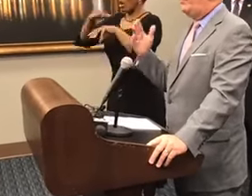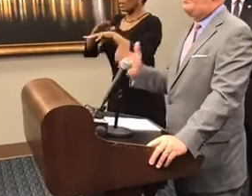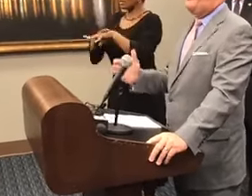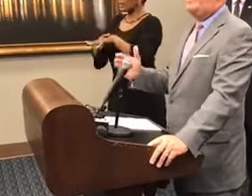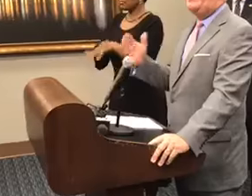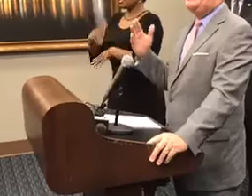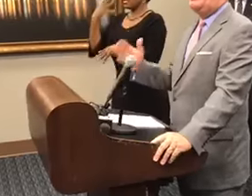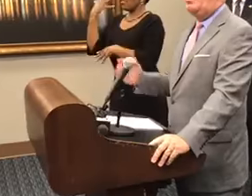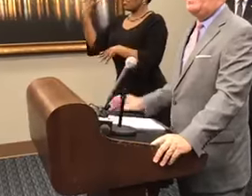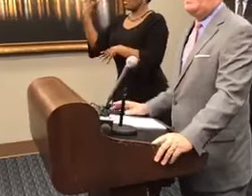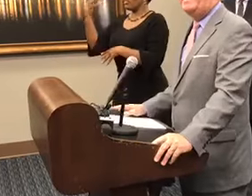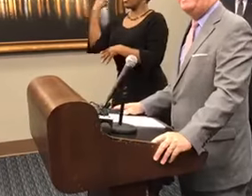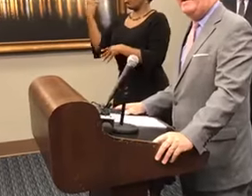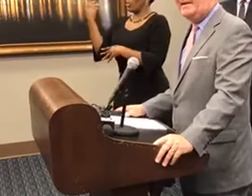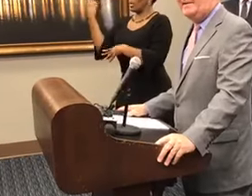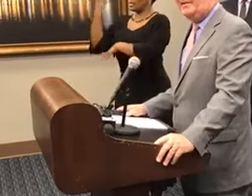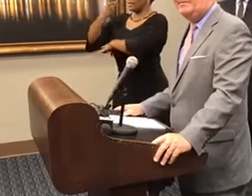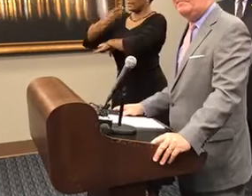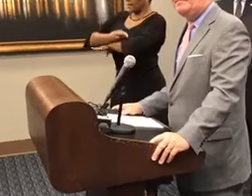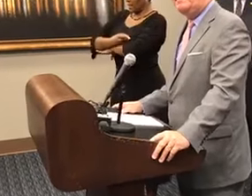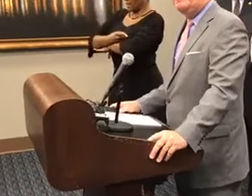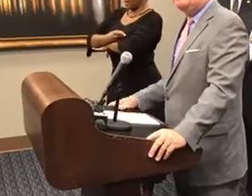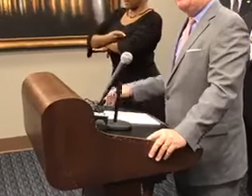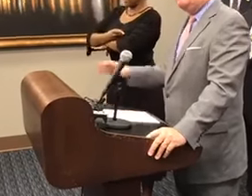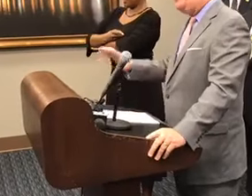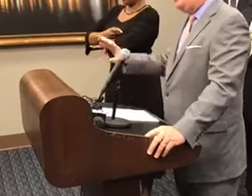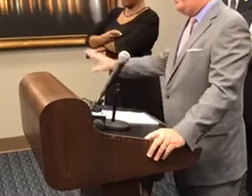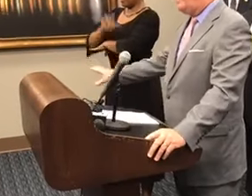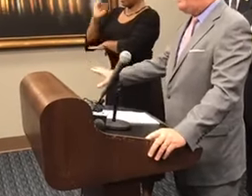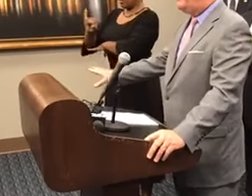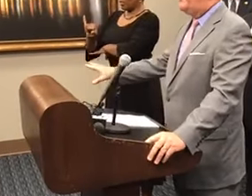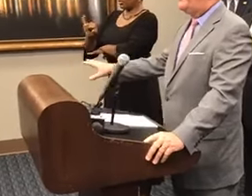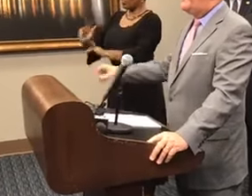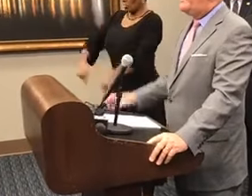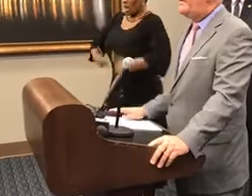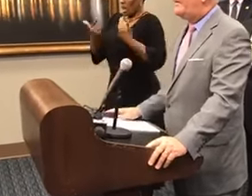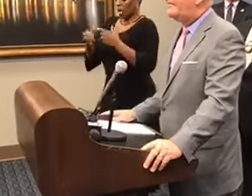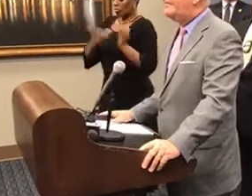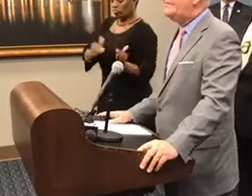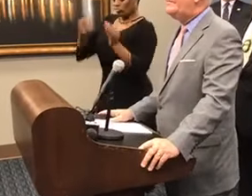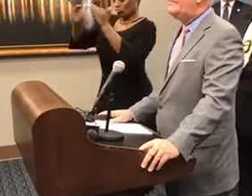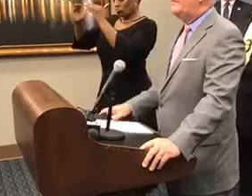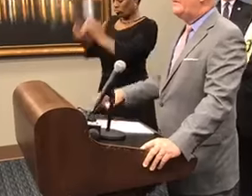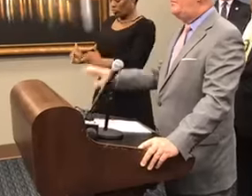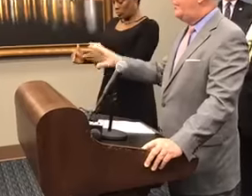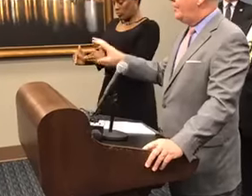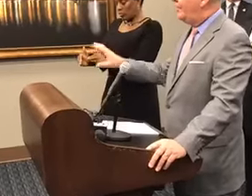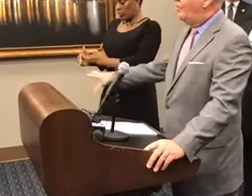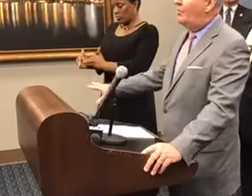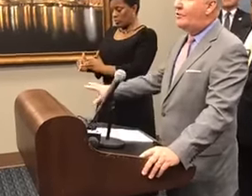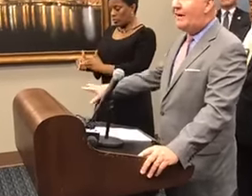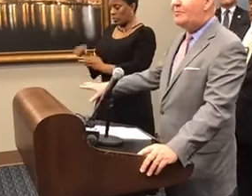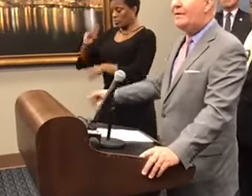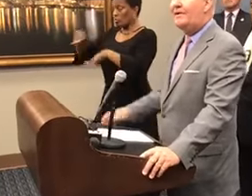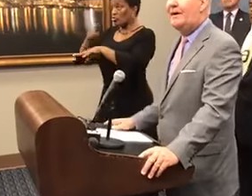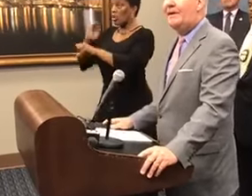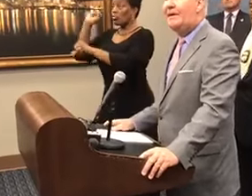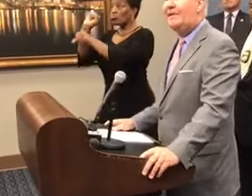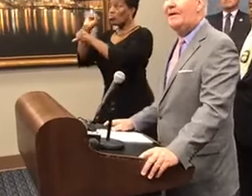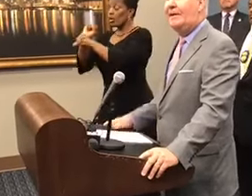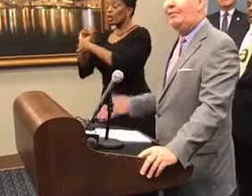for 51 days. They put their lives on the sidelines, they put their normal jobs